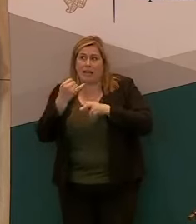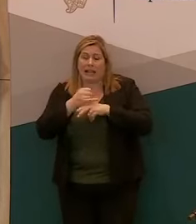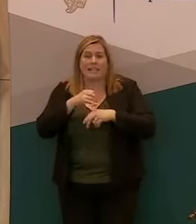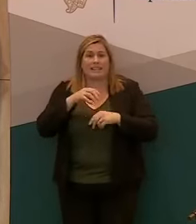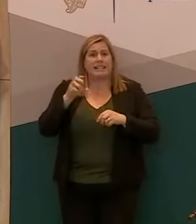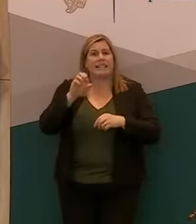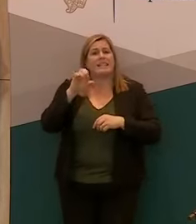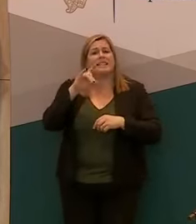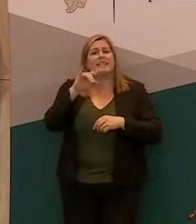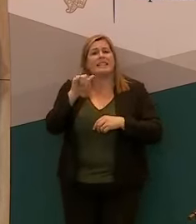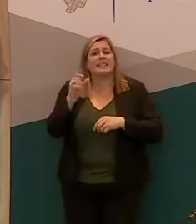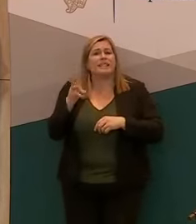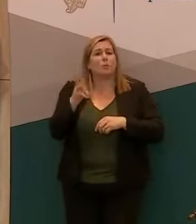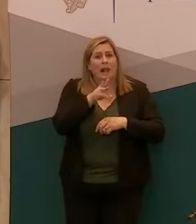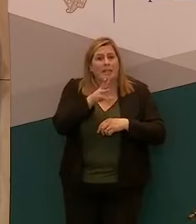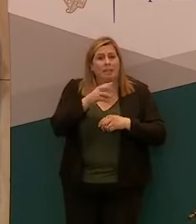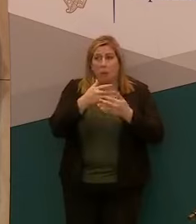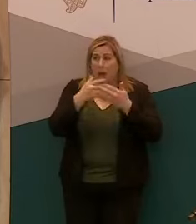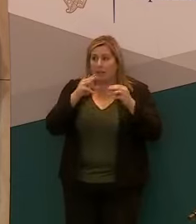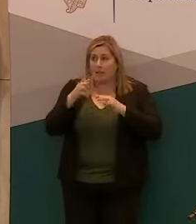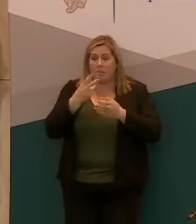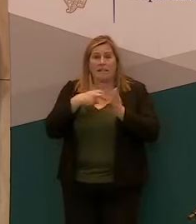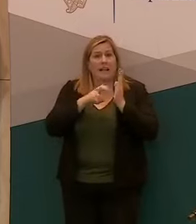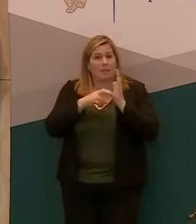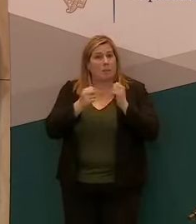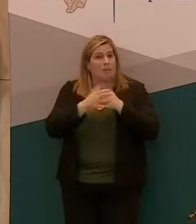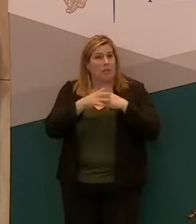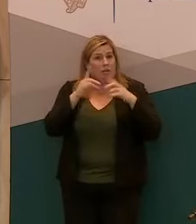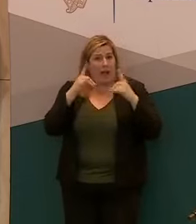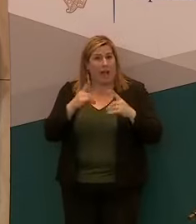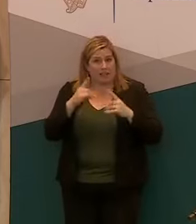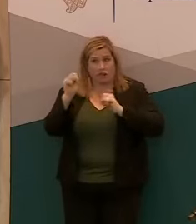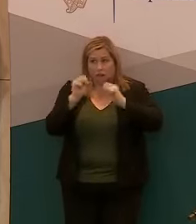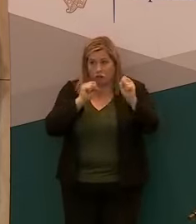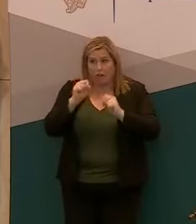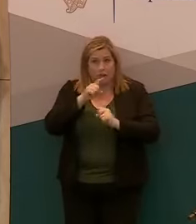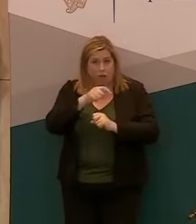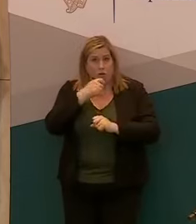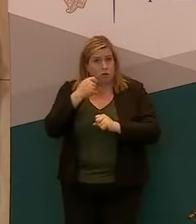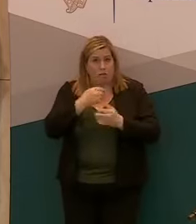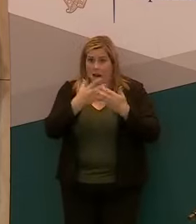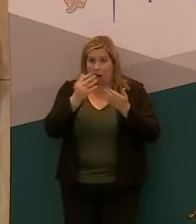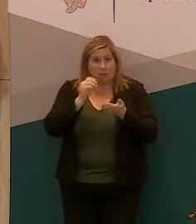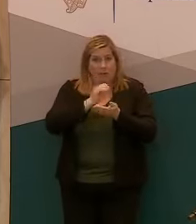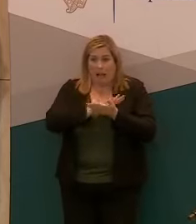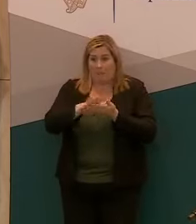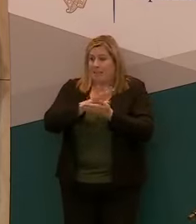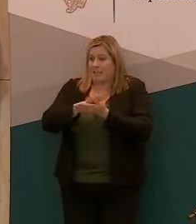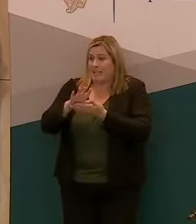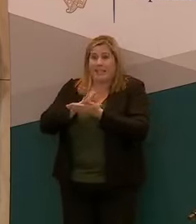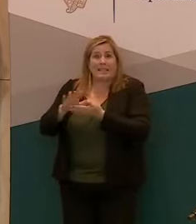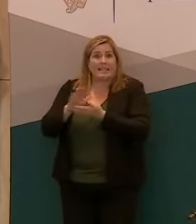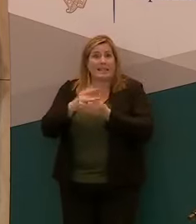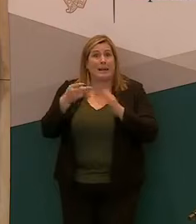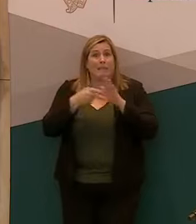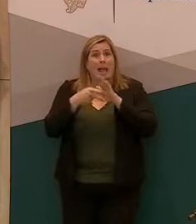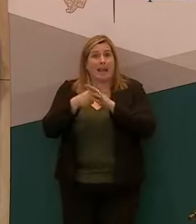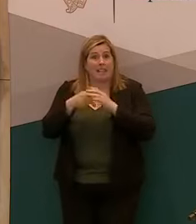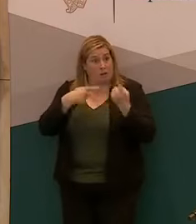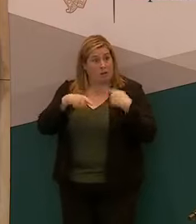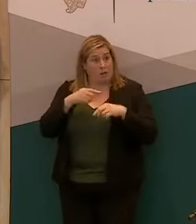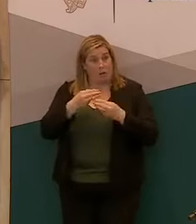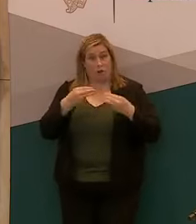potentially signed up for the health service. As you said yourself on one occasion, quite a few empty beds in wards. Have we too much